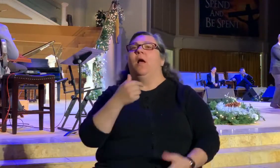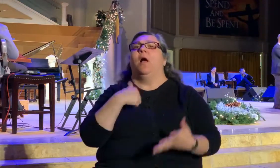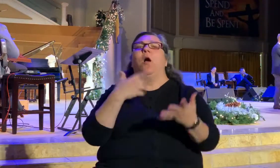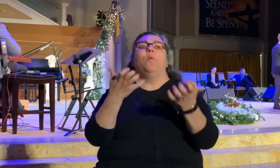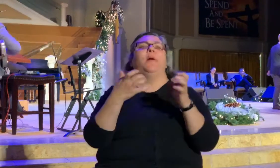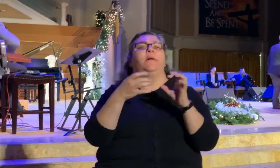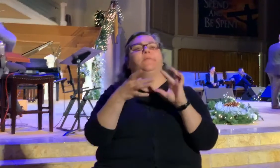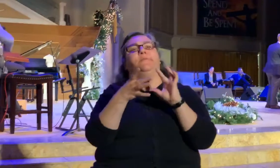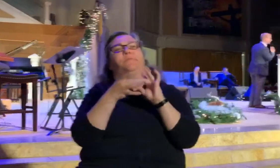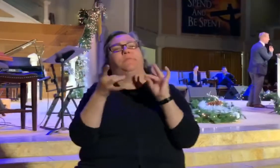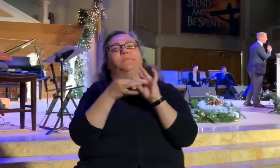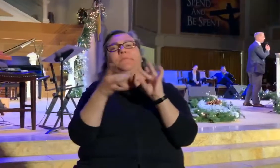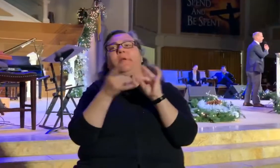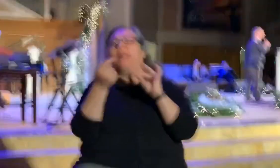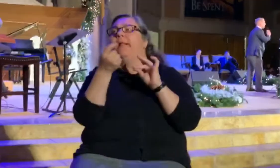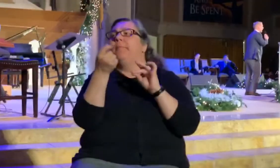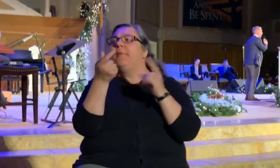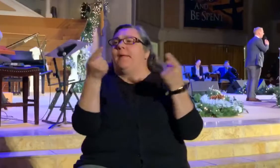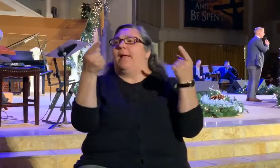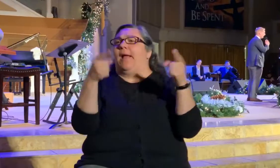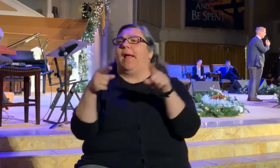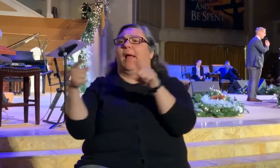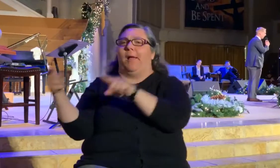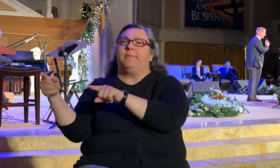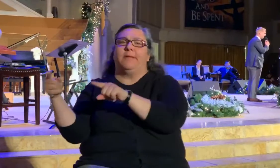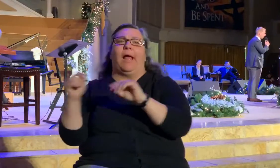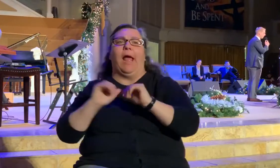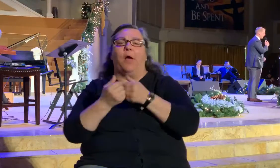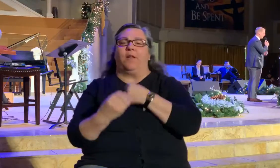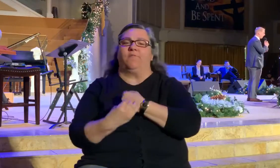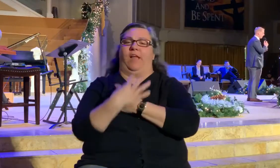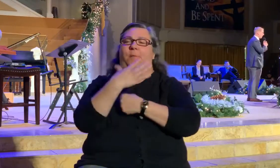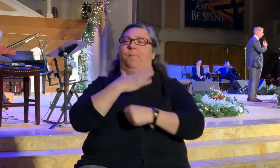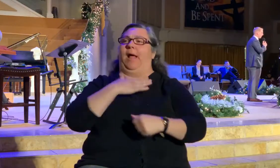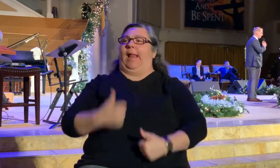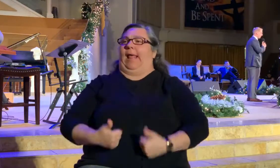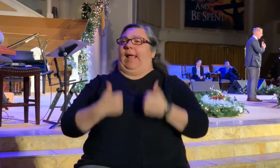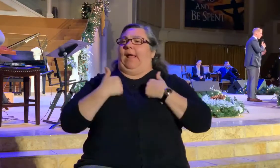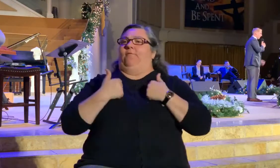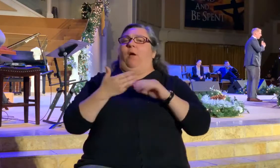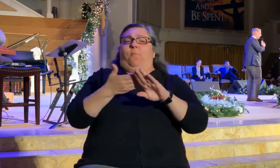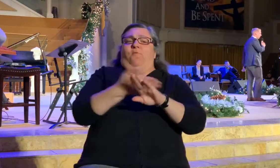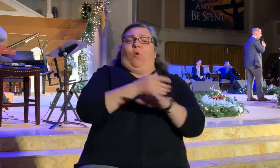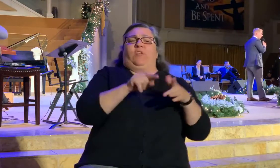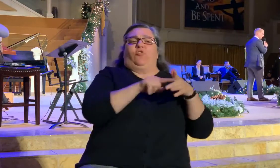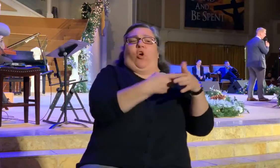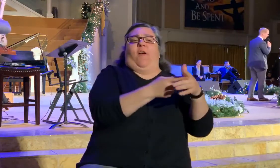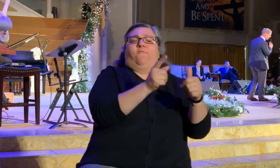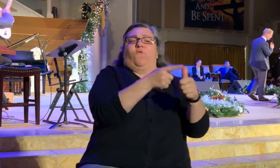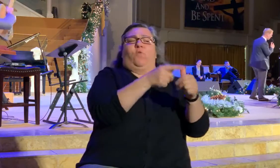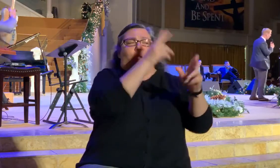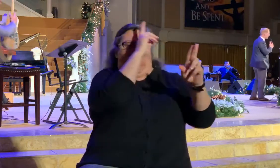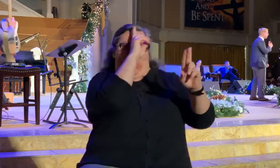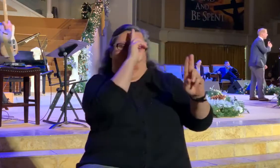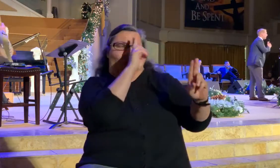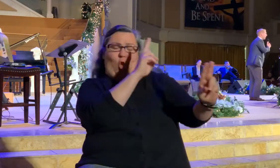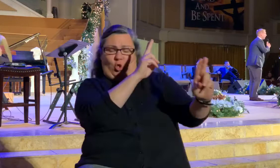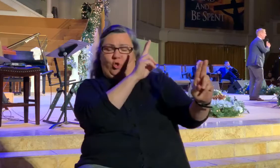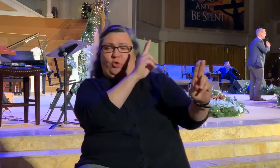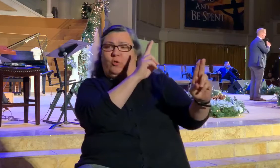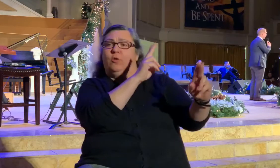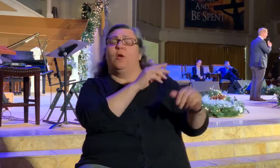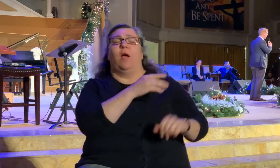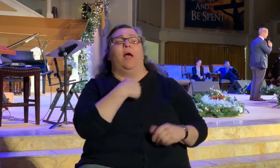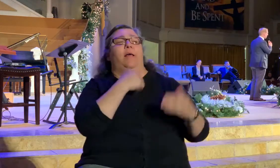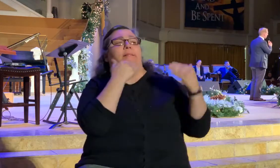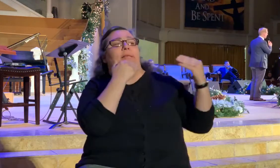a few things about what's going on there and how it affects my life. But before I start, I want to give honor to where honor is due.